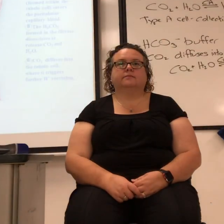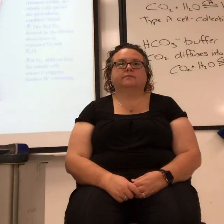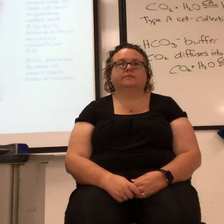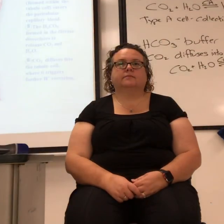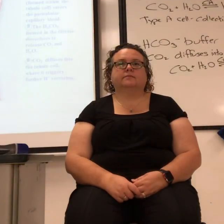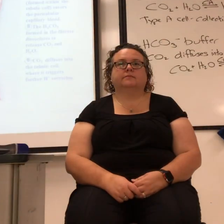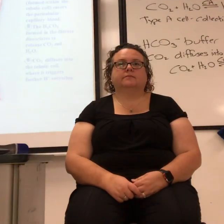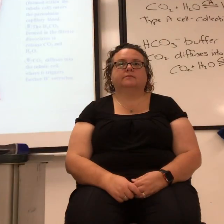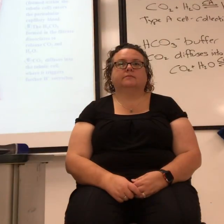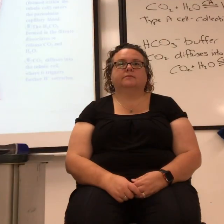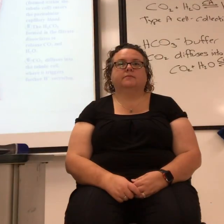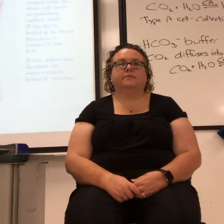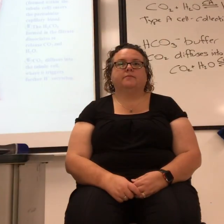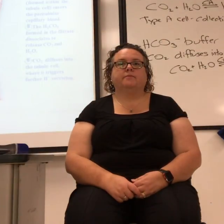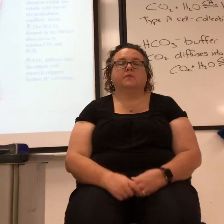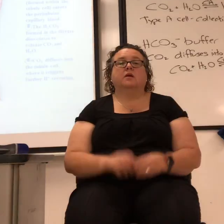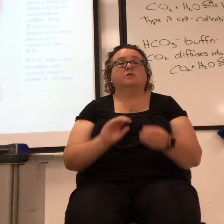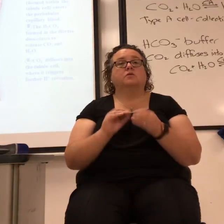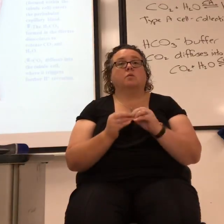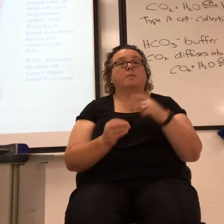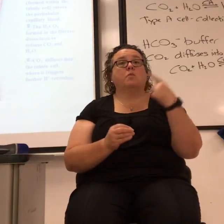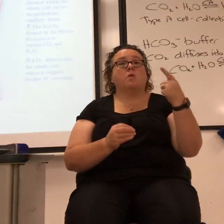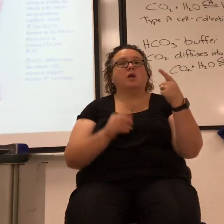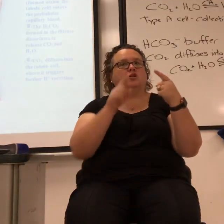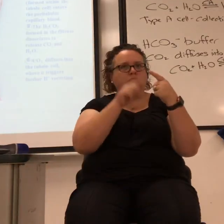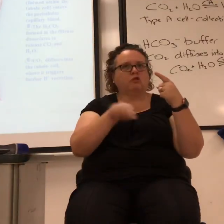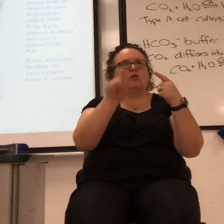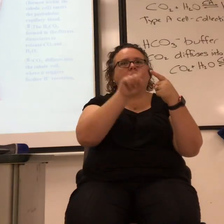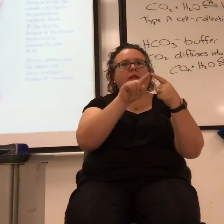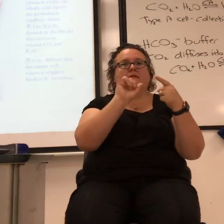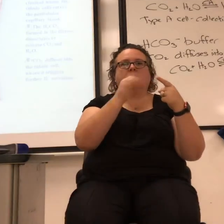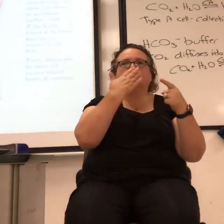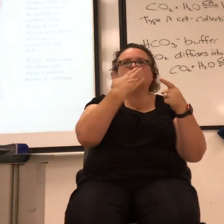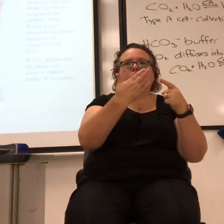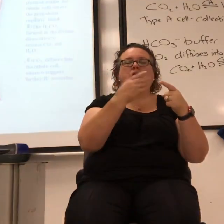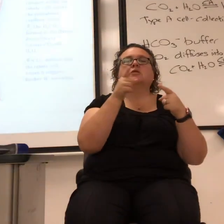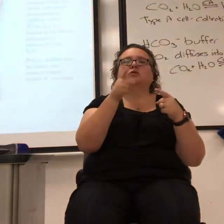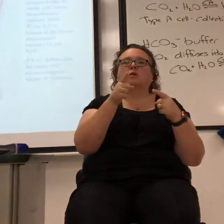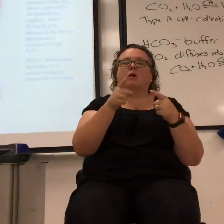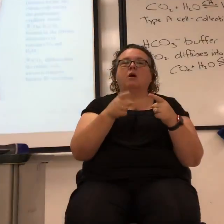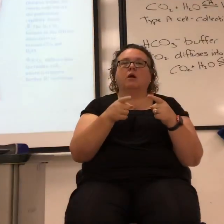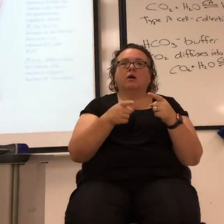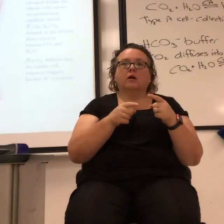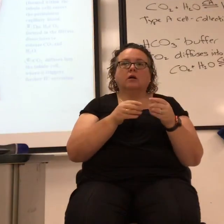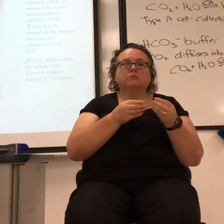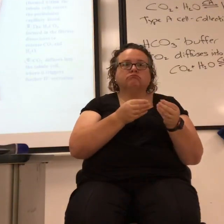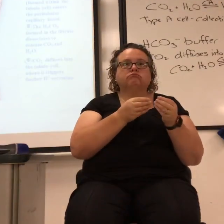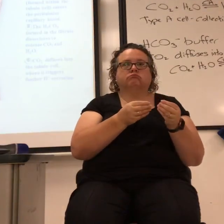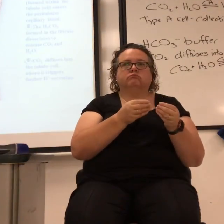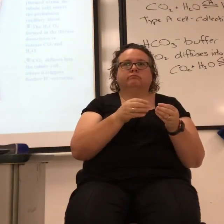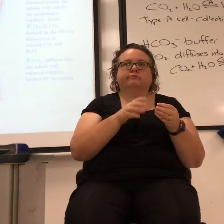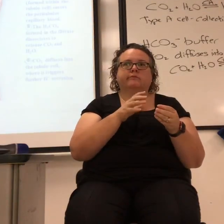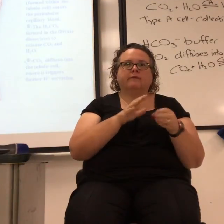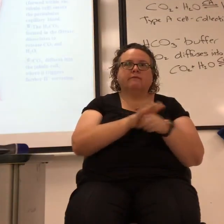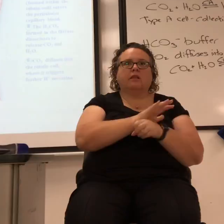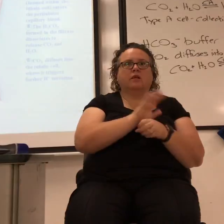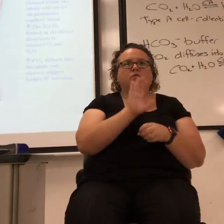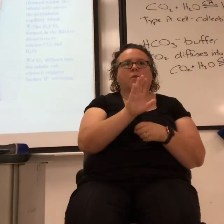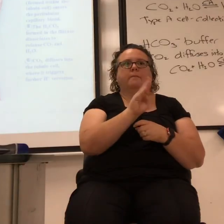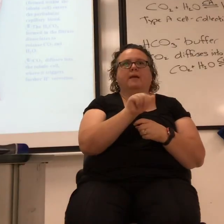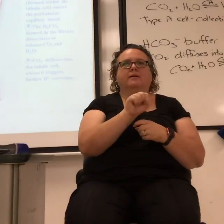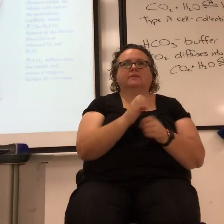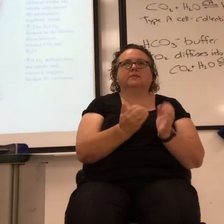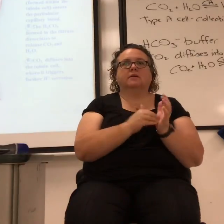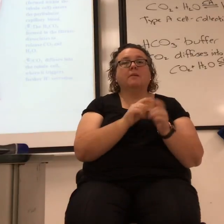So number 1, circle it, reabsorb bicarb. That's good, you're replenishing your base, but you're also reabsorbing